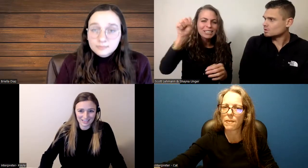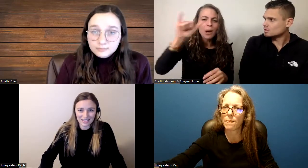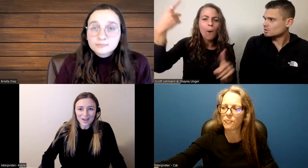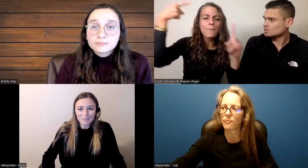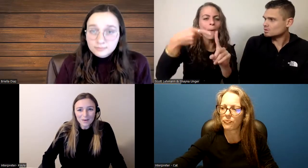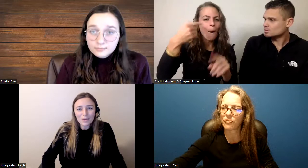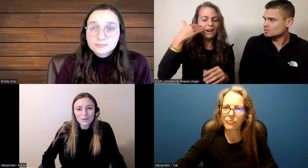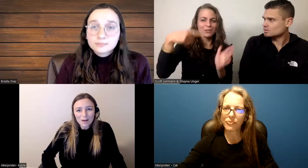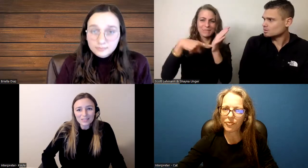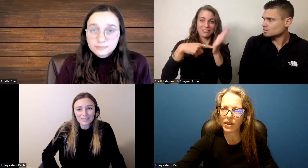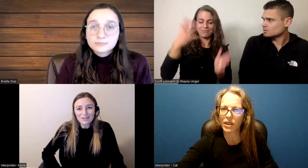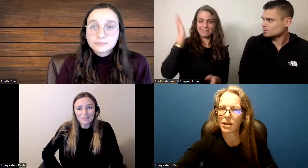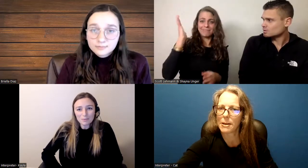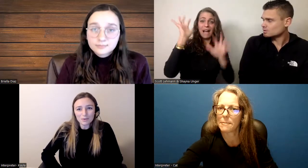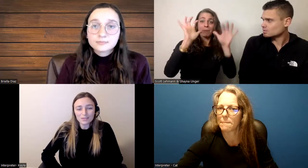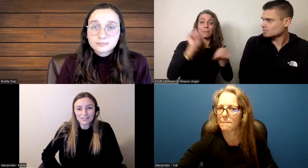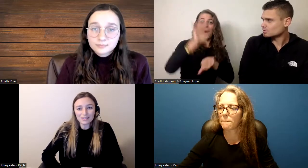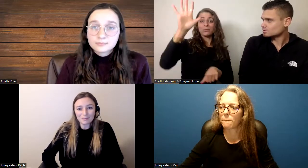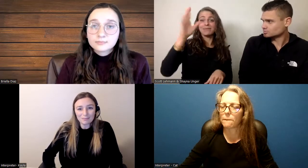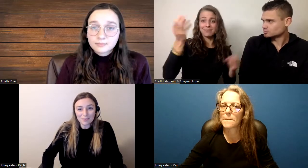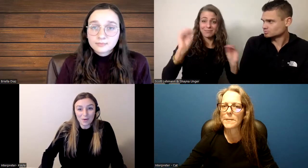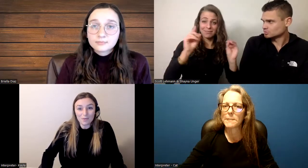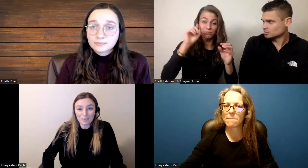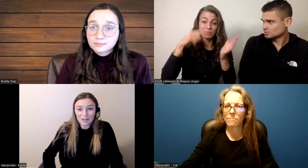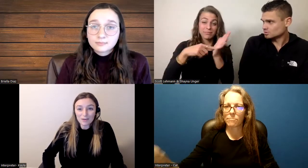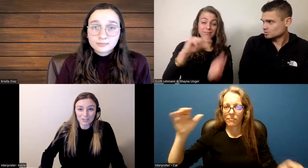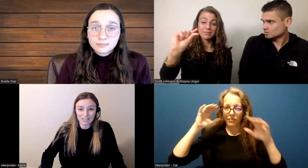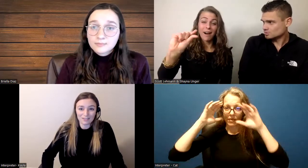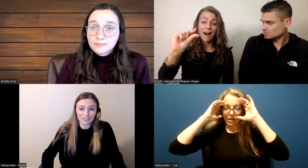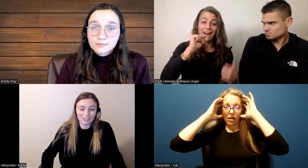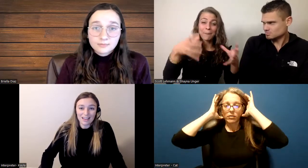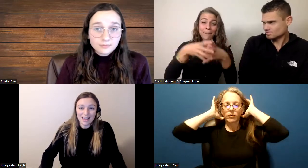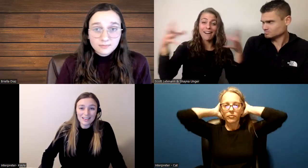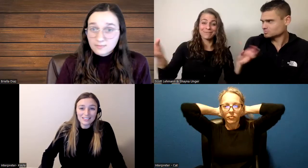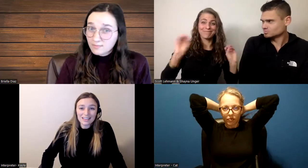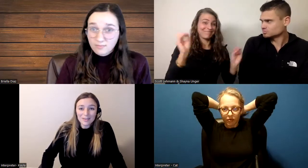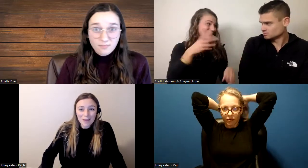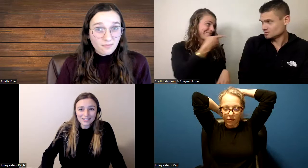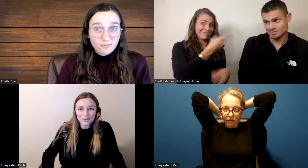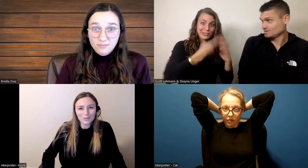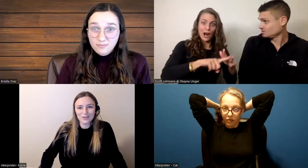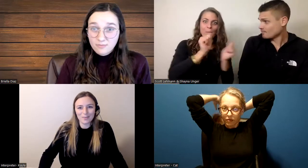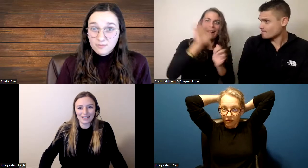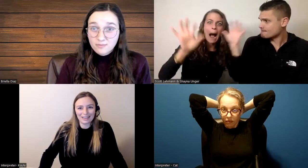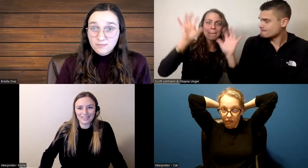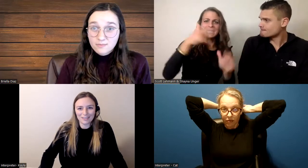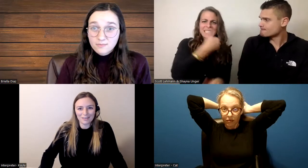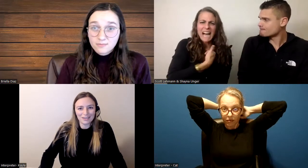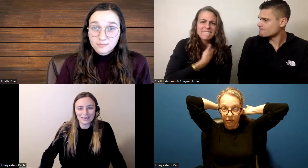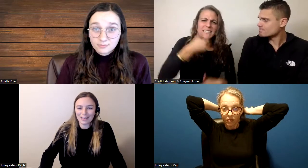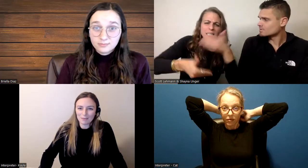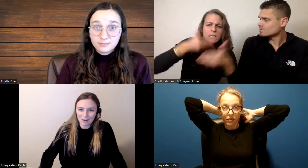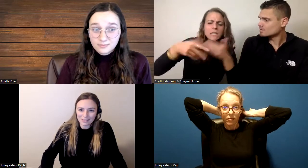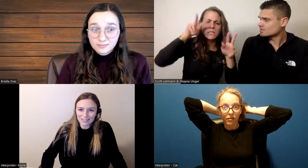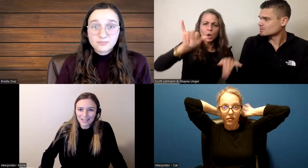ton yet, but we want people to, you know, be representation. And in the past, there was nobody in the deaf